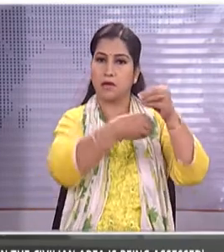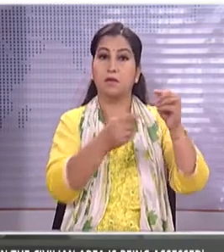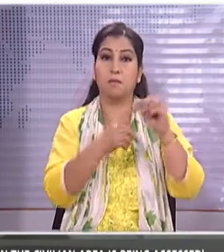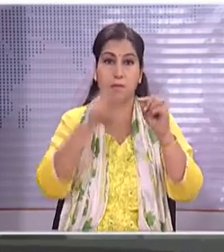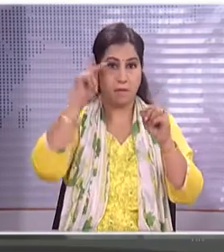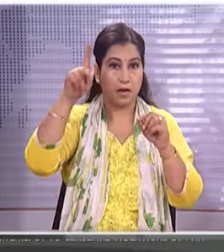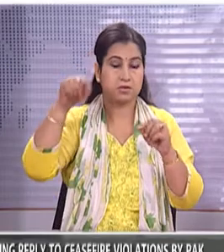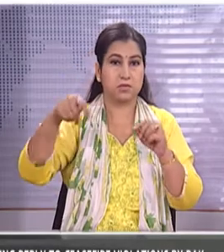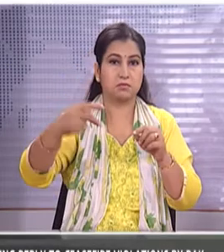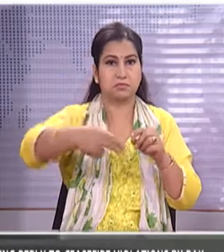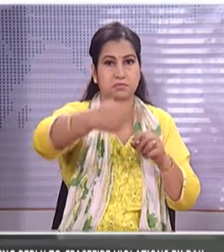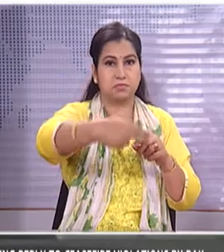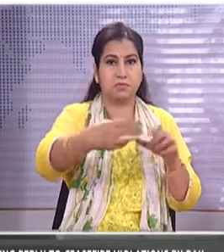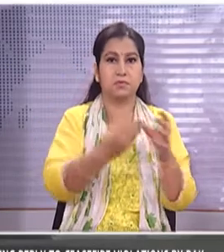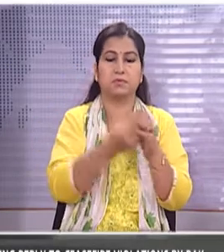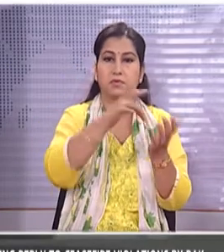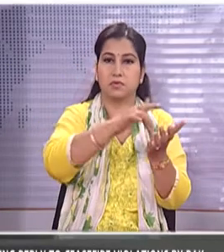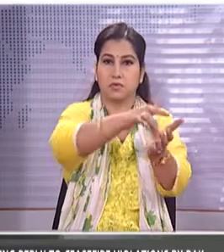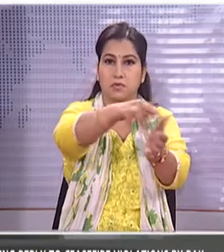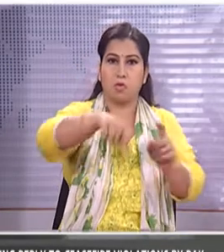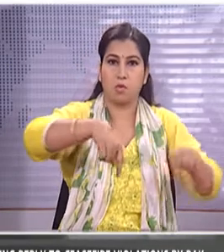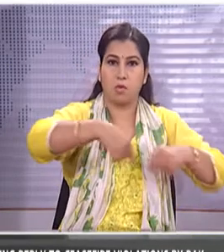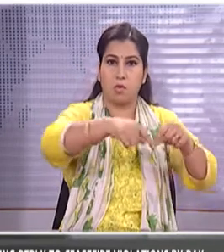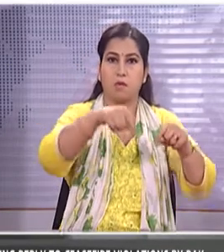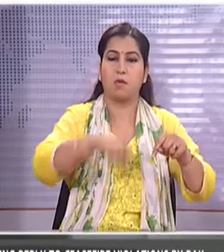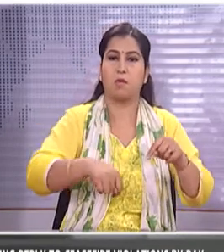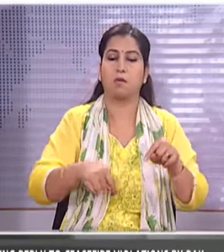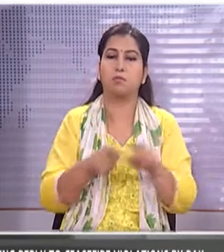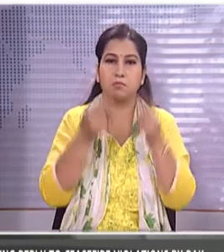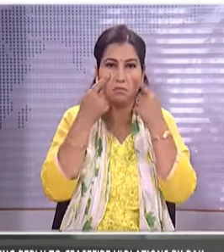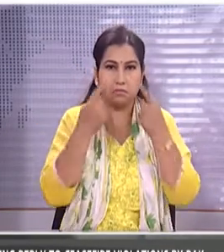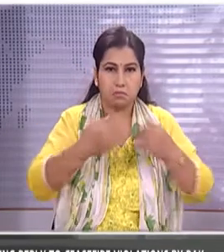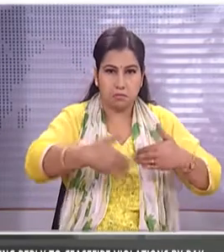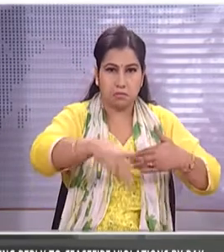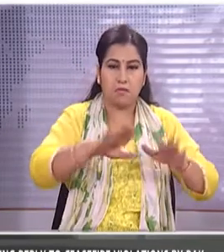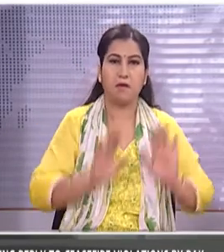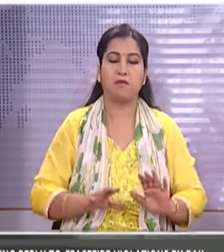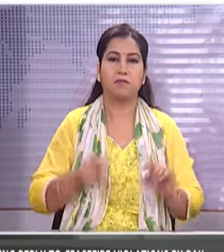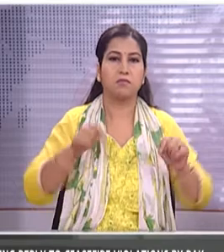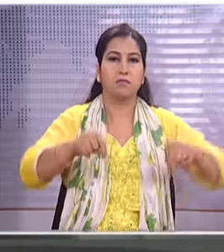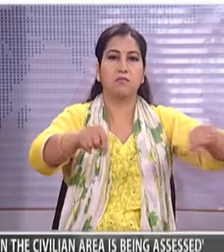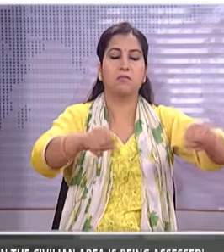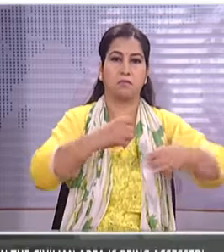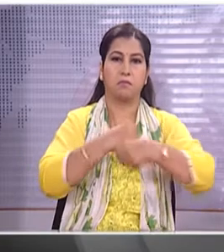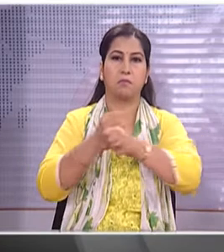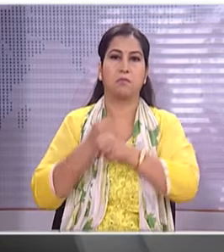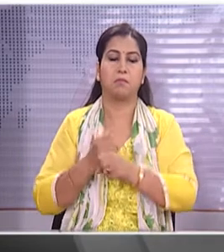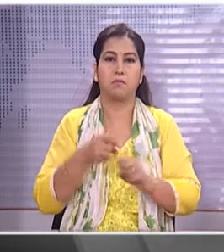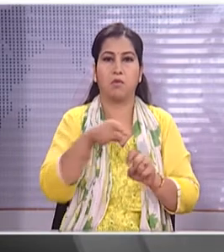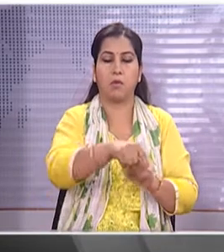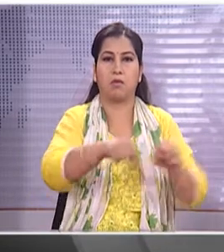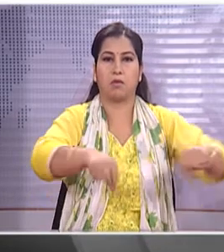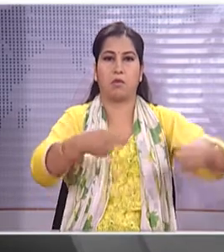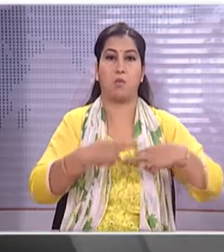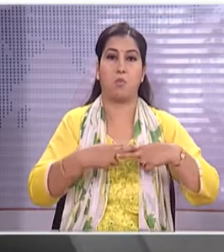also added that losses following Pakistan's shelling in the civilian area is being assessed and arrangements are being made to compensate